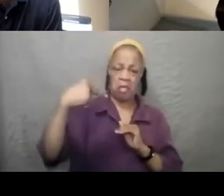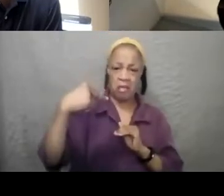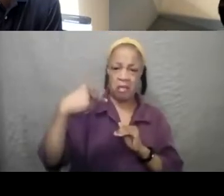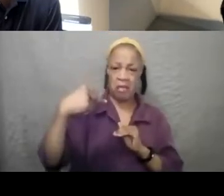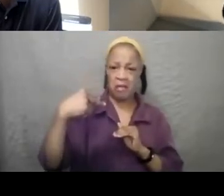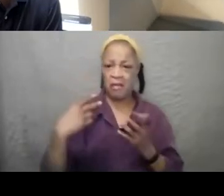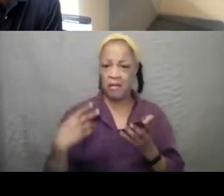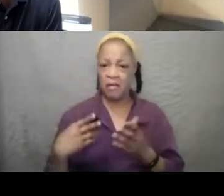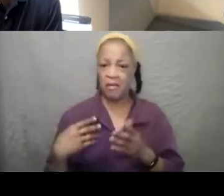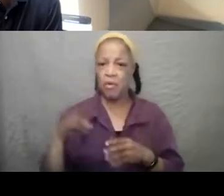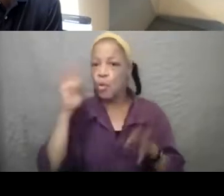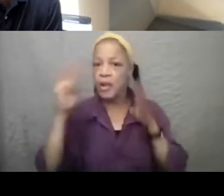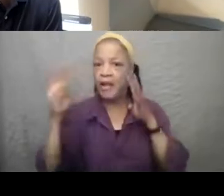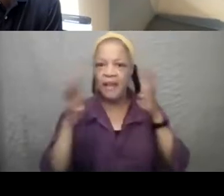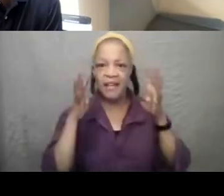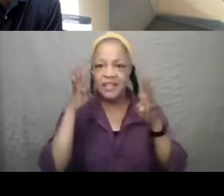creation that